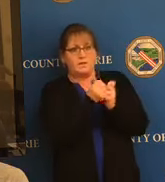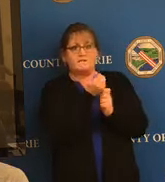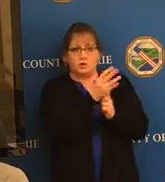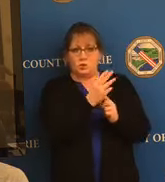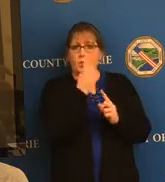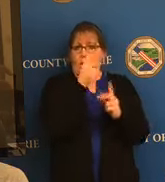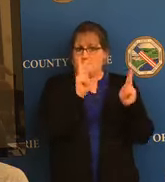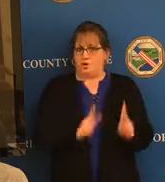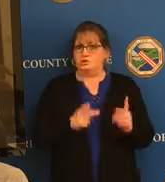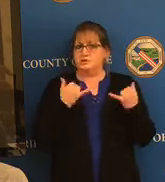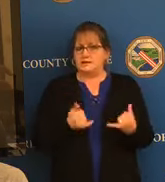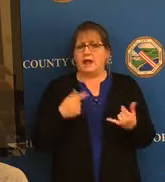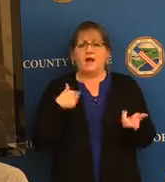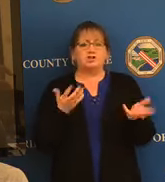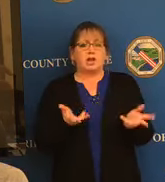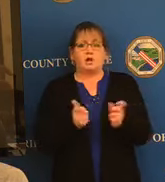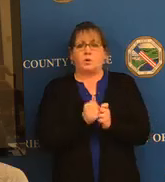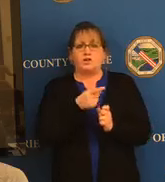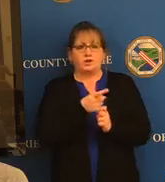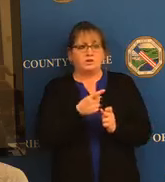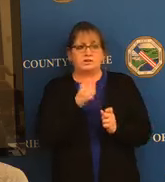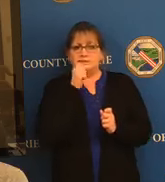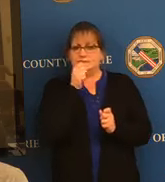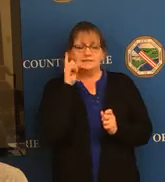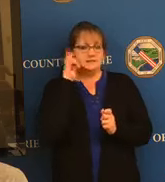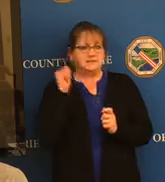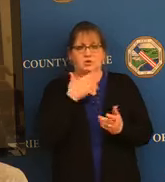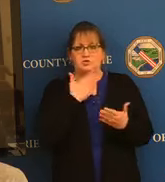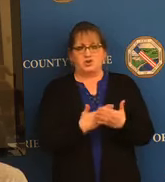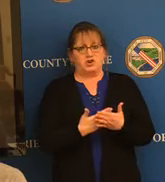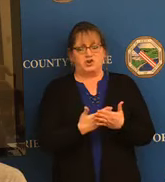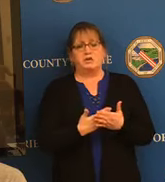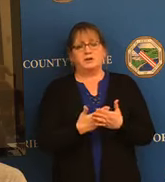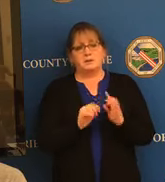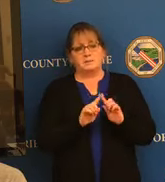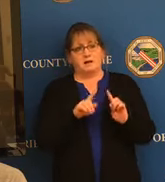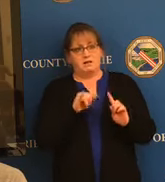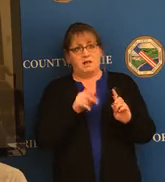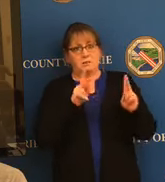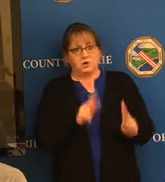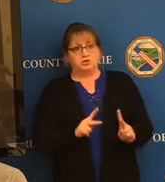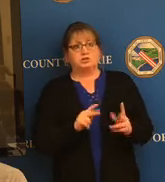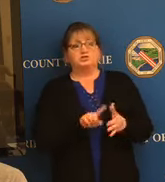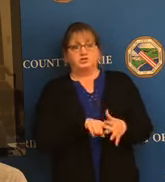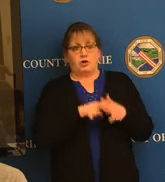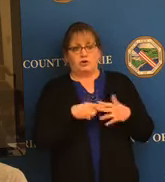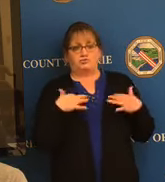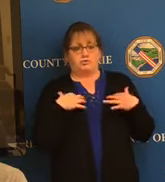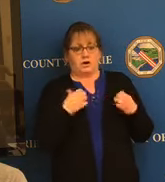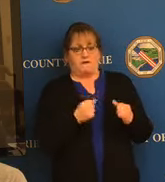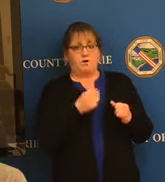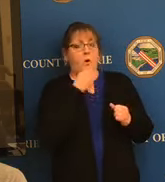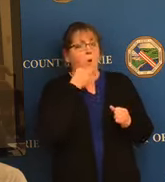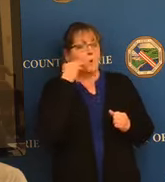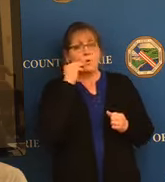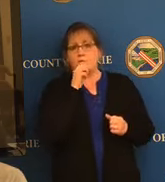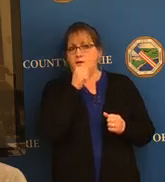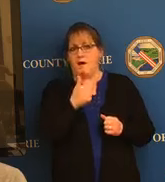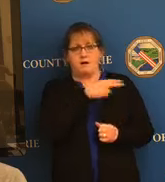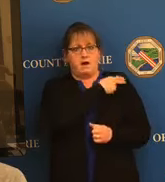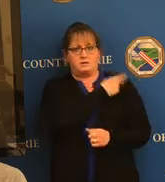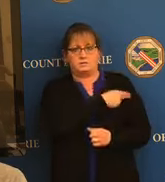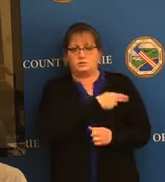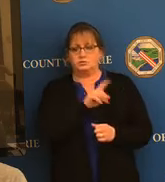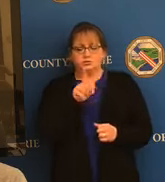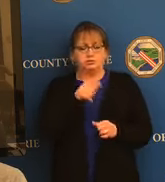to one person today who really didn't sound very good, but that individual is recovering at home, is not in hospital.